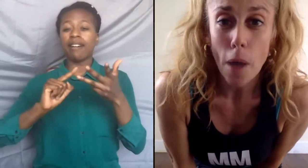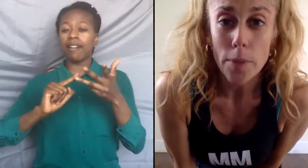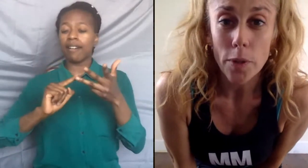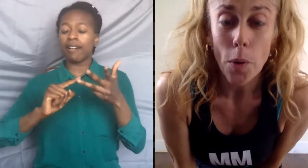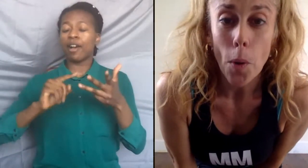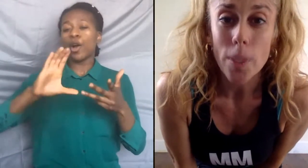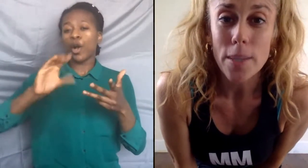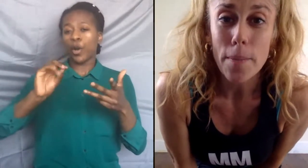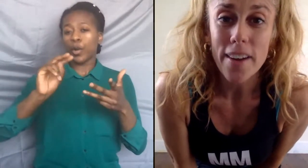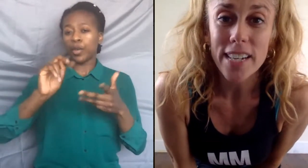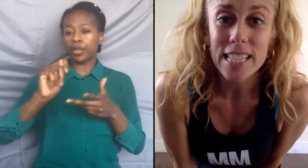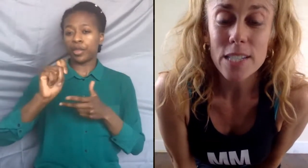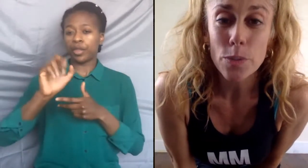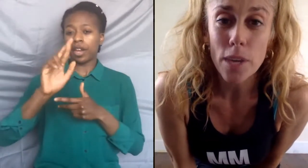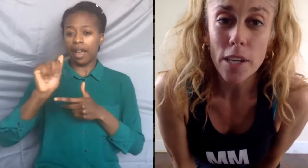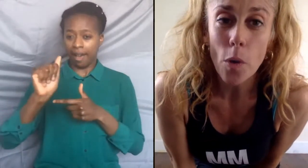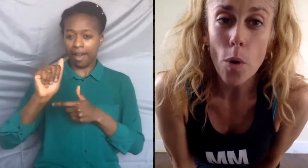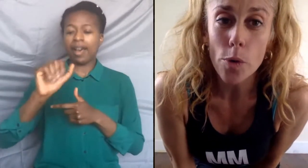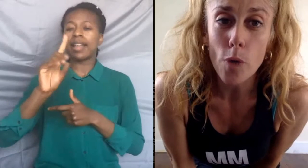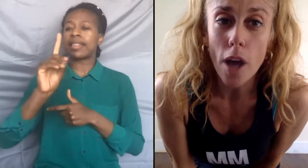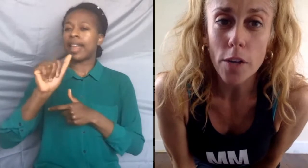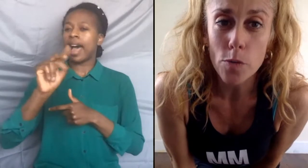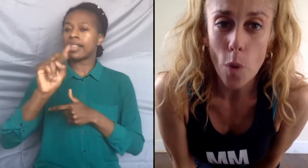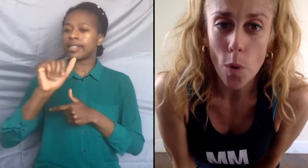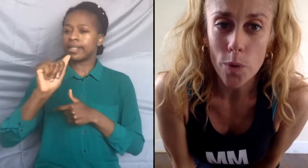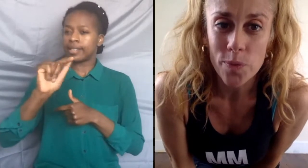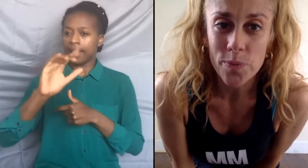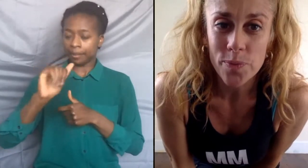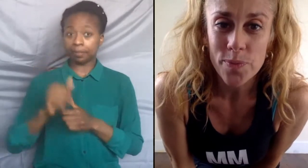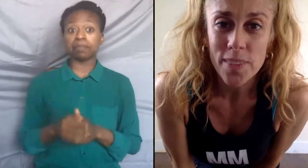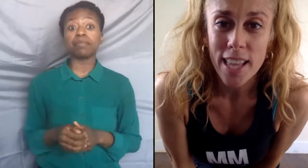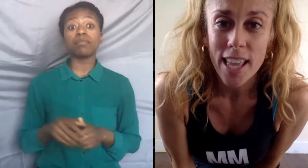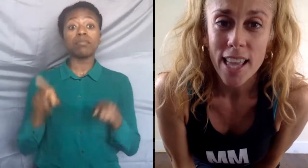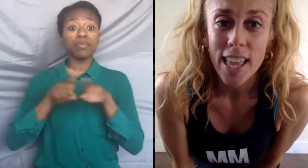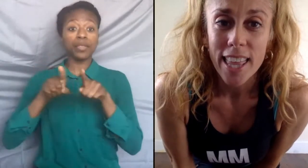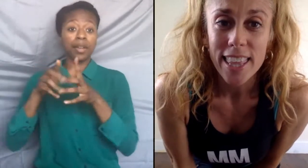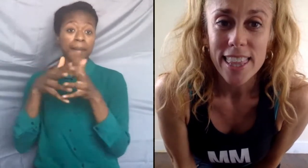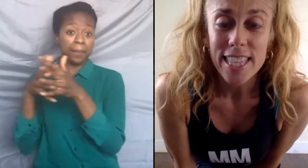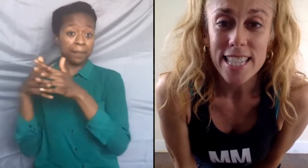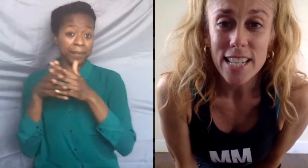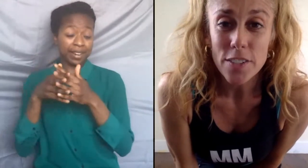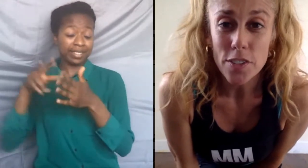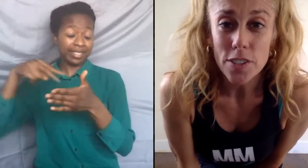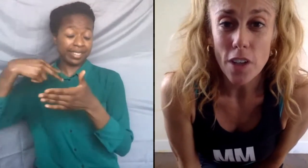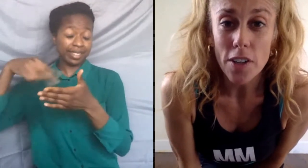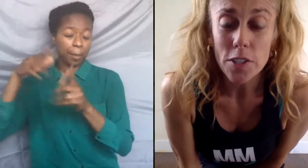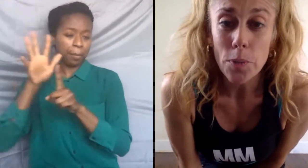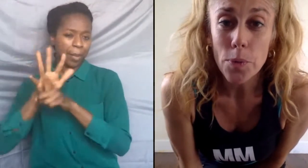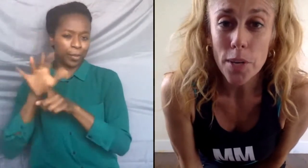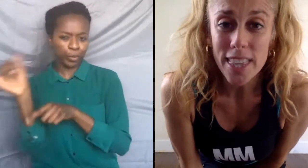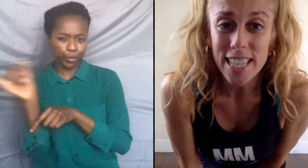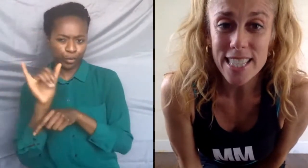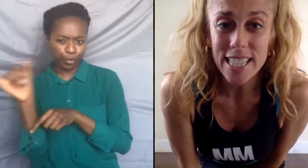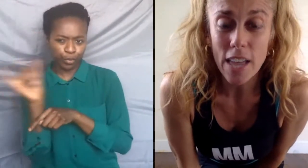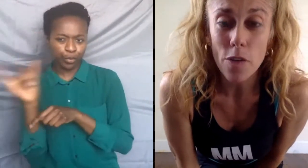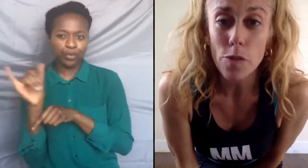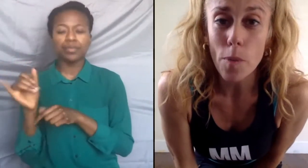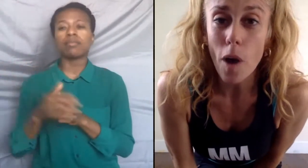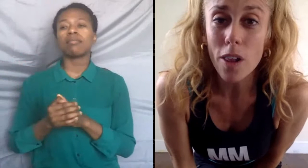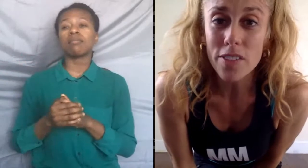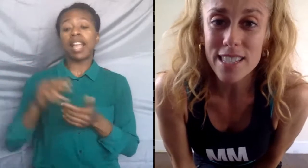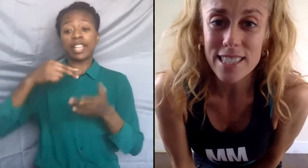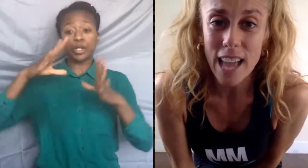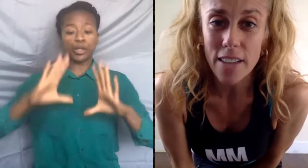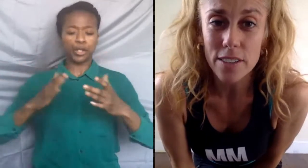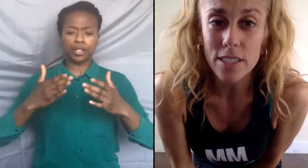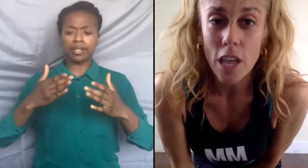increasingly popular was American swing or rock and roll. The dancers started to put things together from